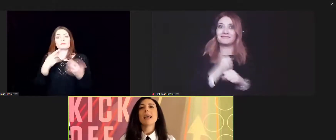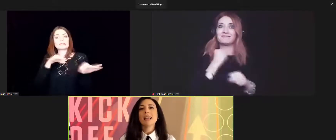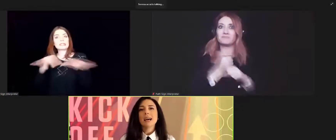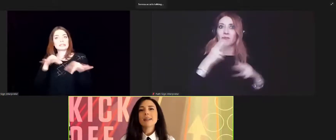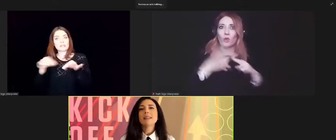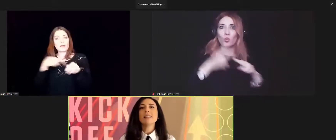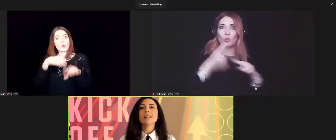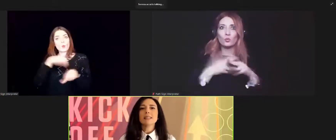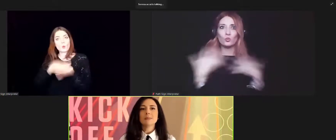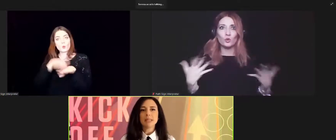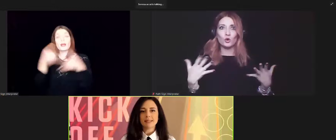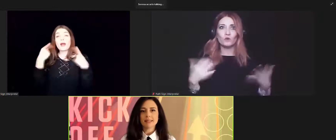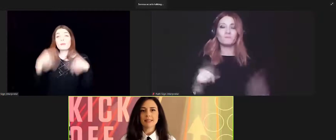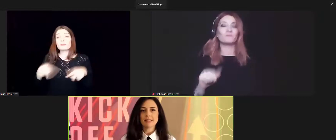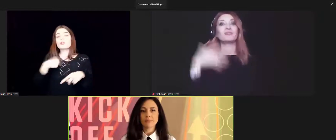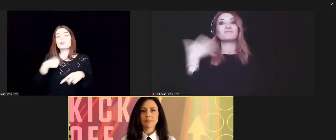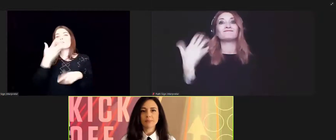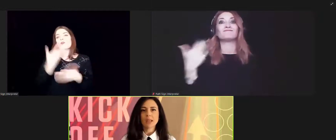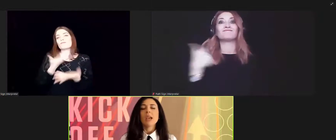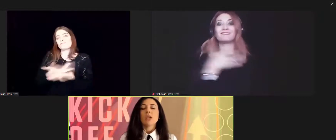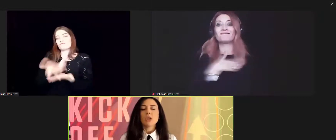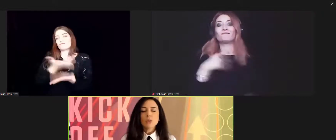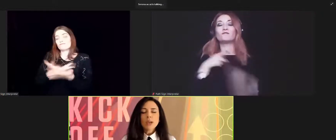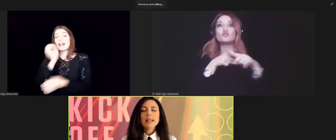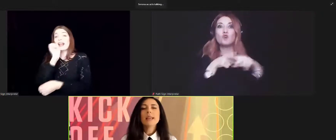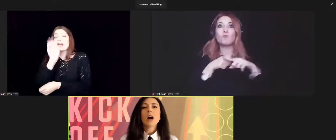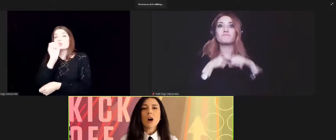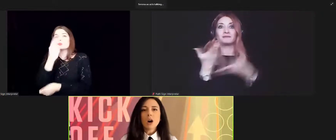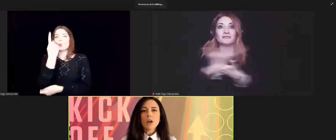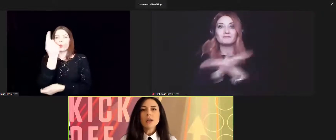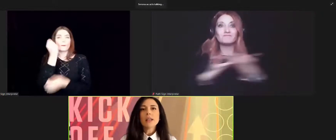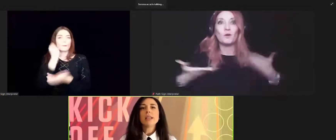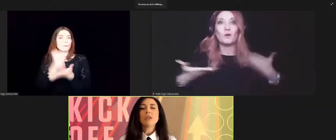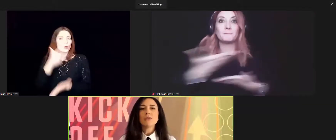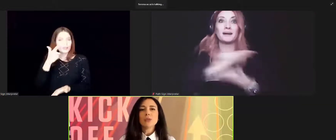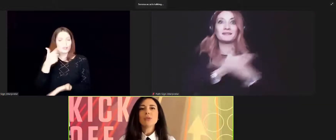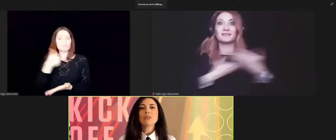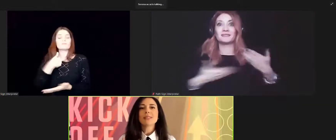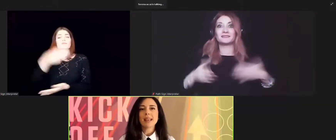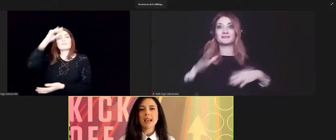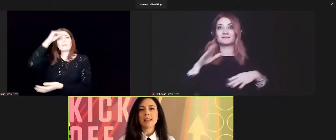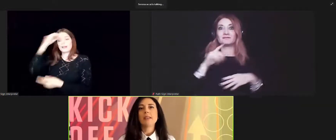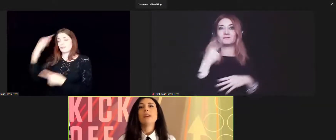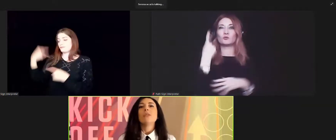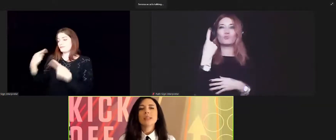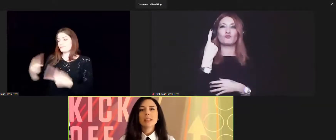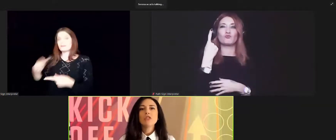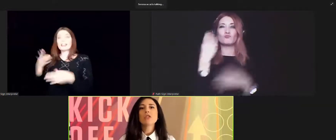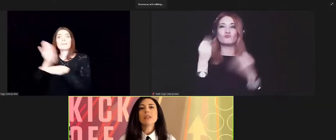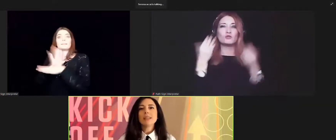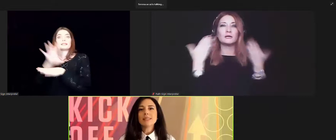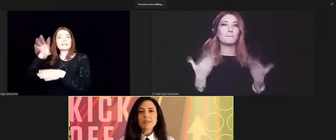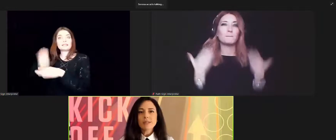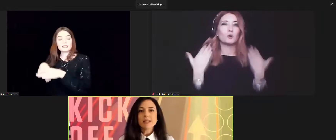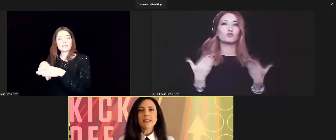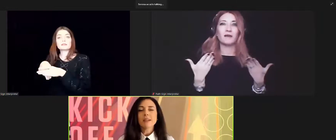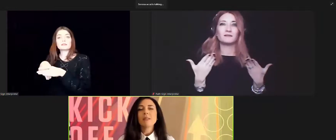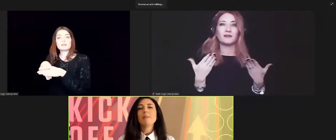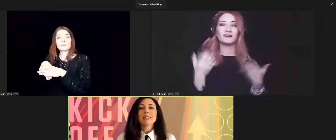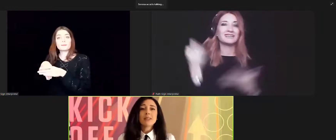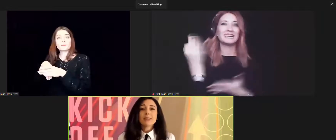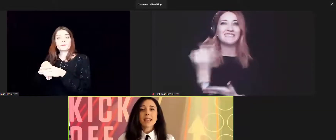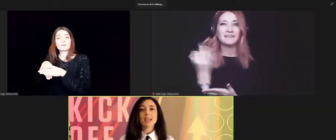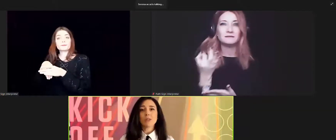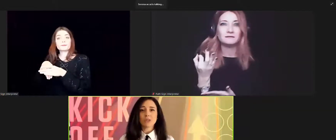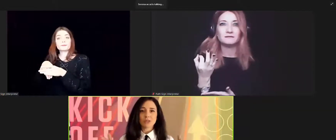lesson I learned in this business. You win only if you stay. Rotation is everything,